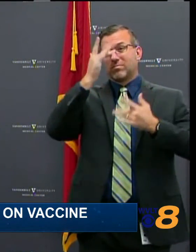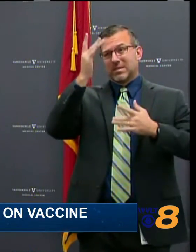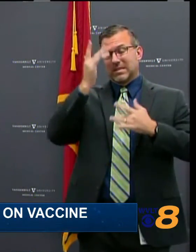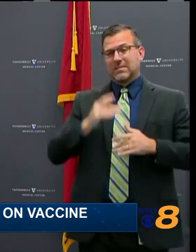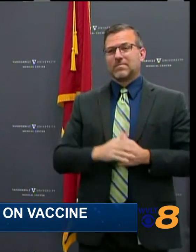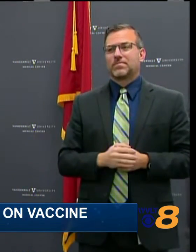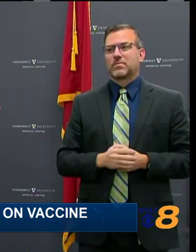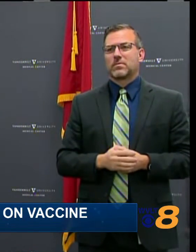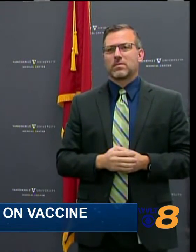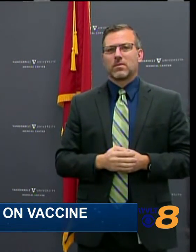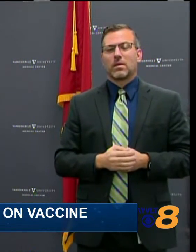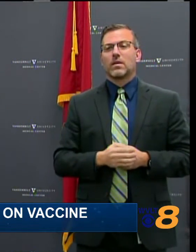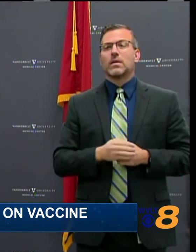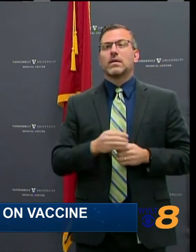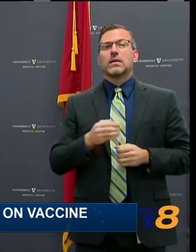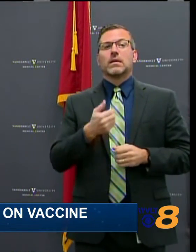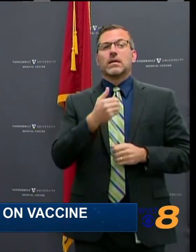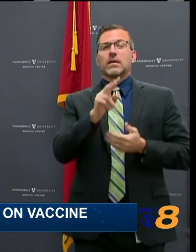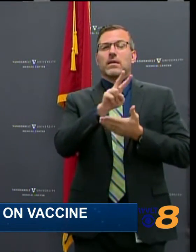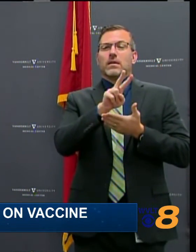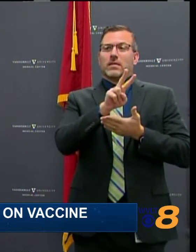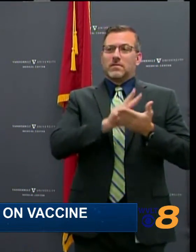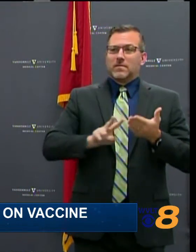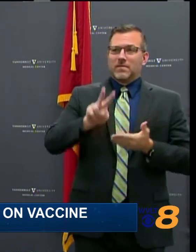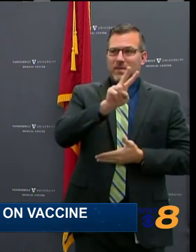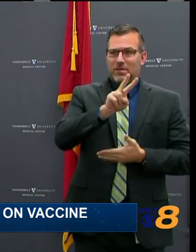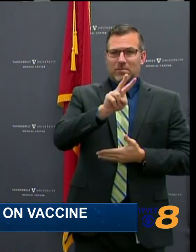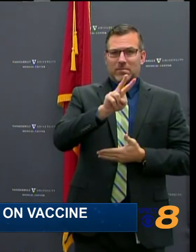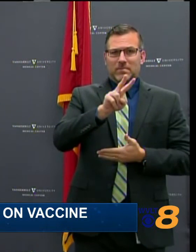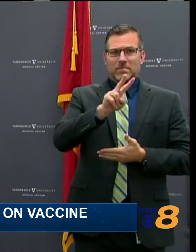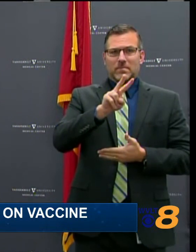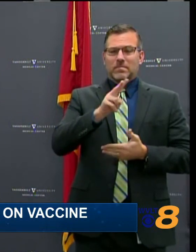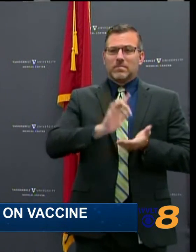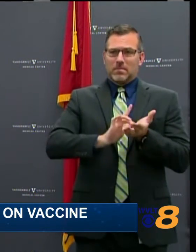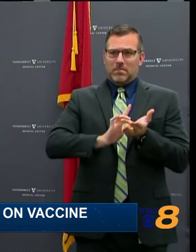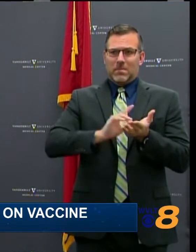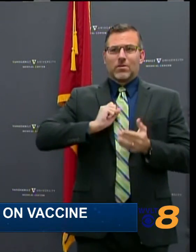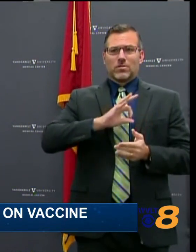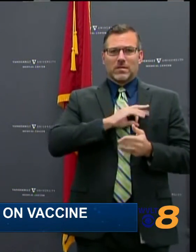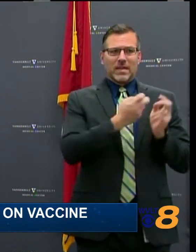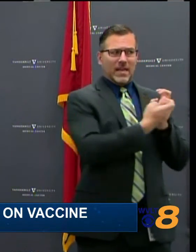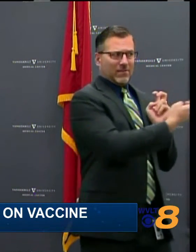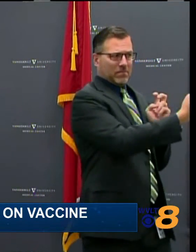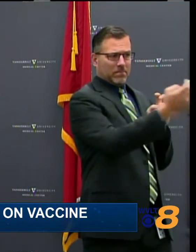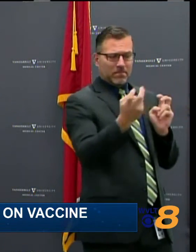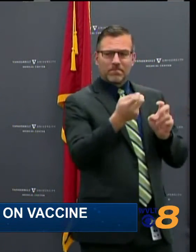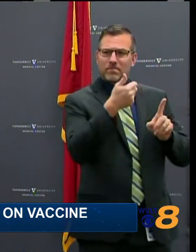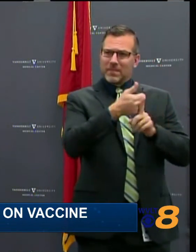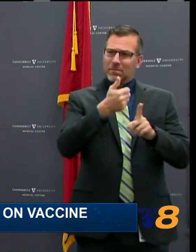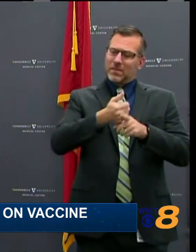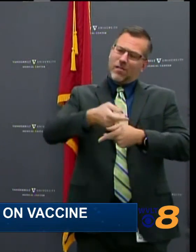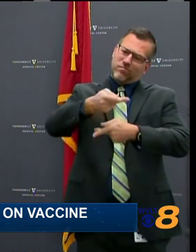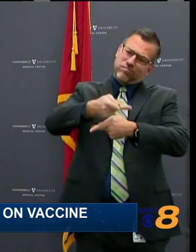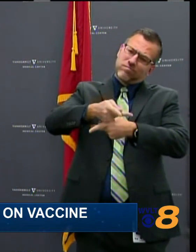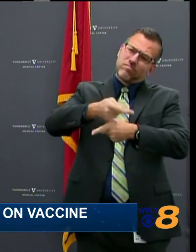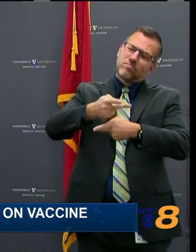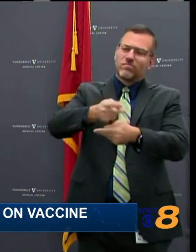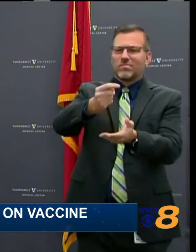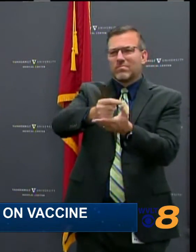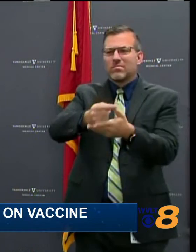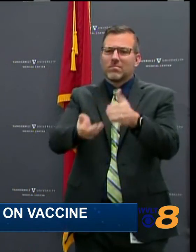I'm joined by these members of the Vanderbilt medical staff who have been serving patients throughout this pandemic,